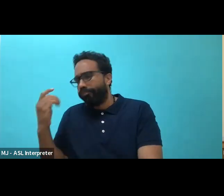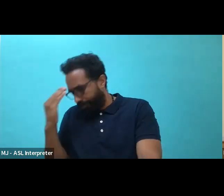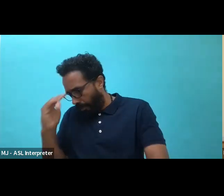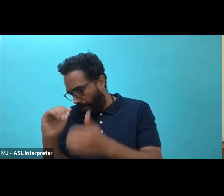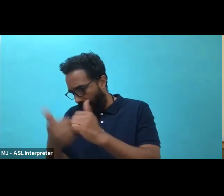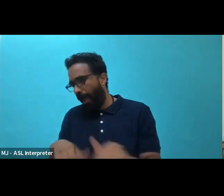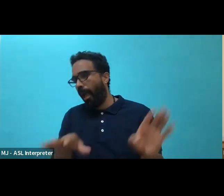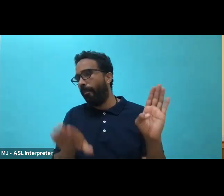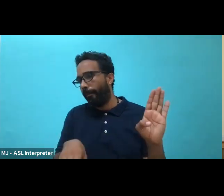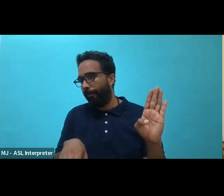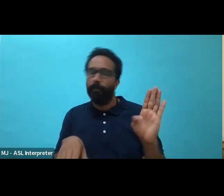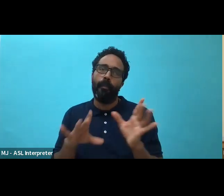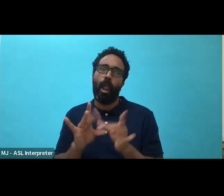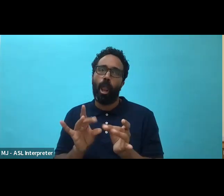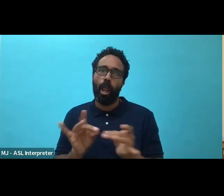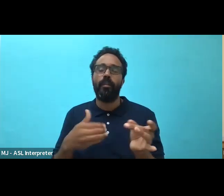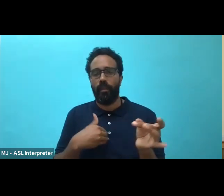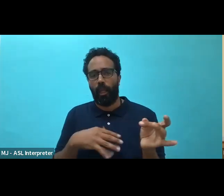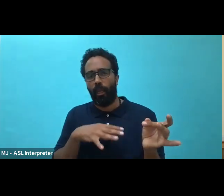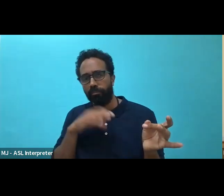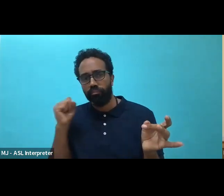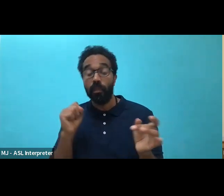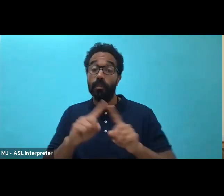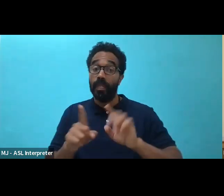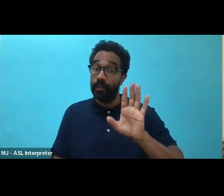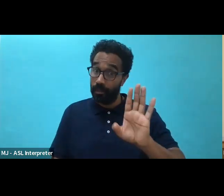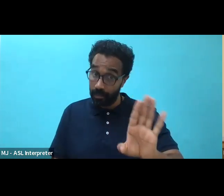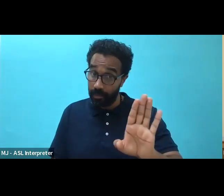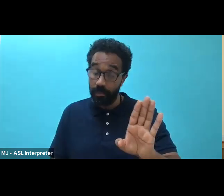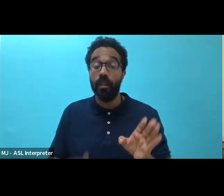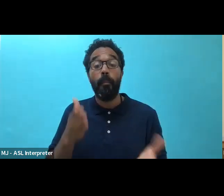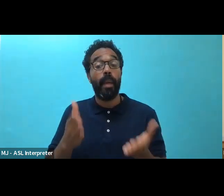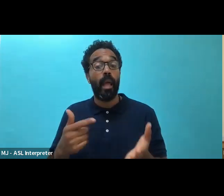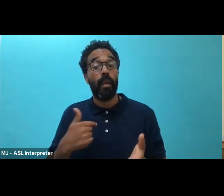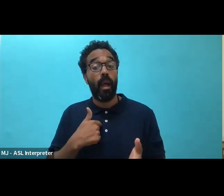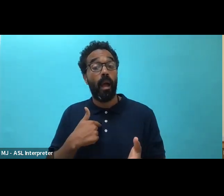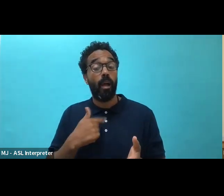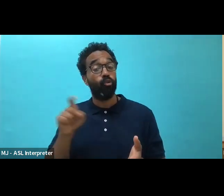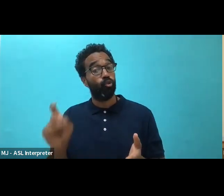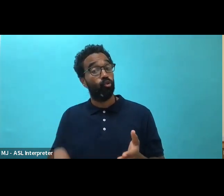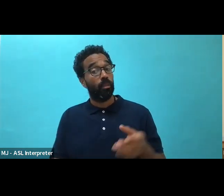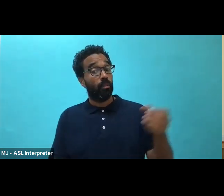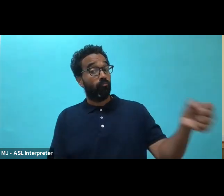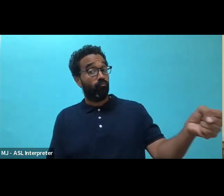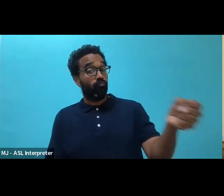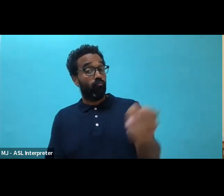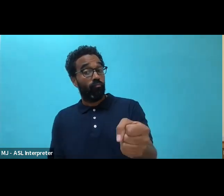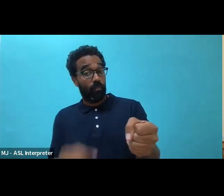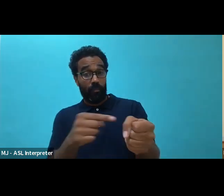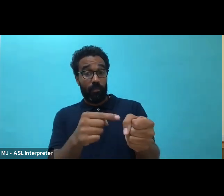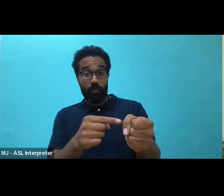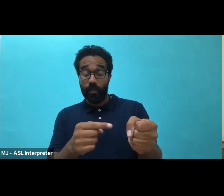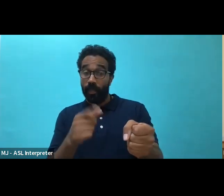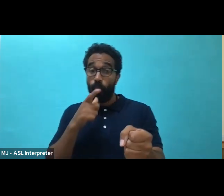them so many times. But perhaps a person who's receiving services from the center